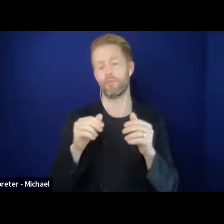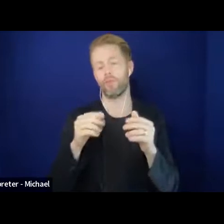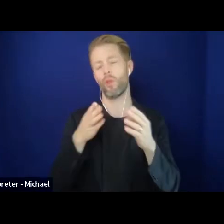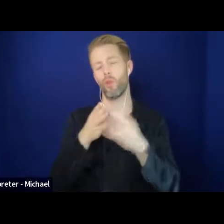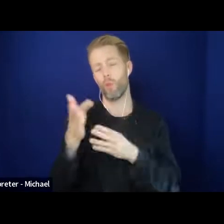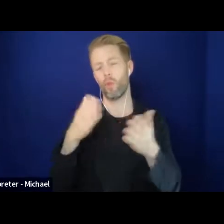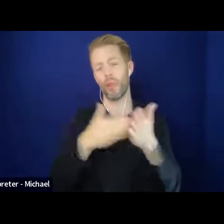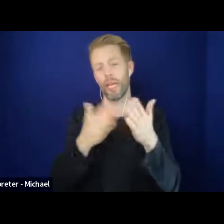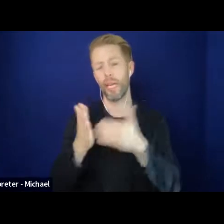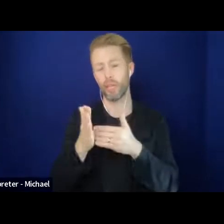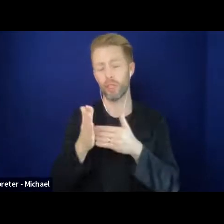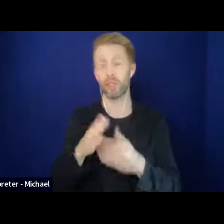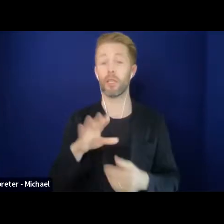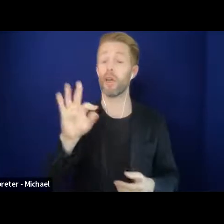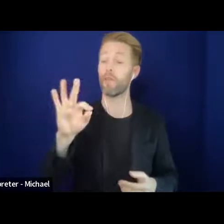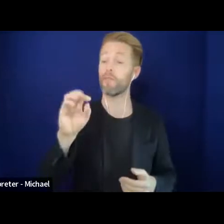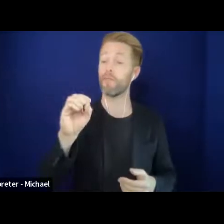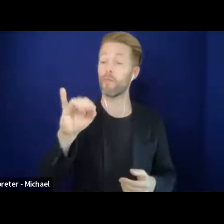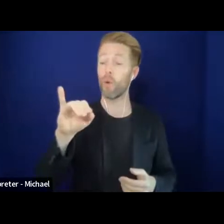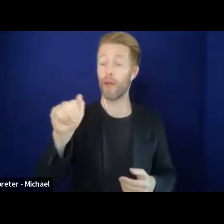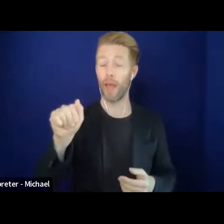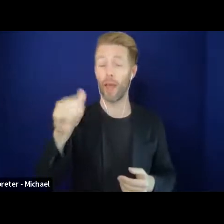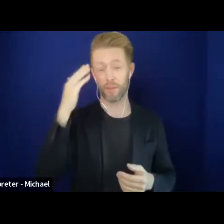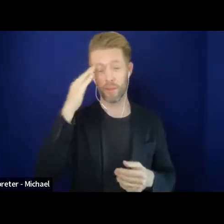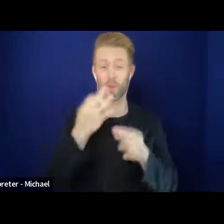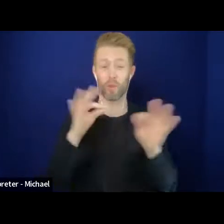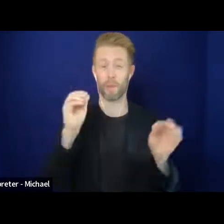simple Freedom of Information Act requests have not been enough.